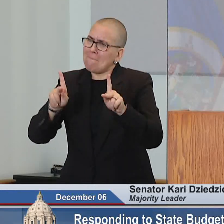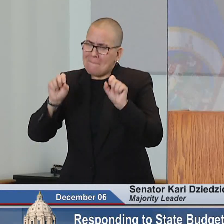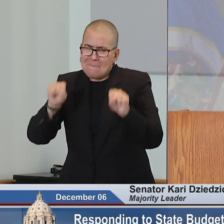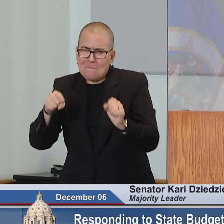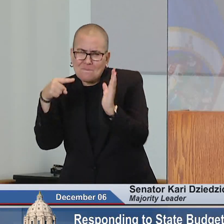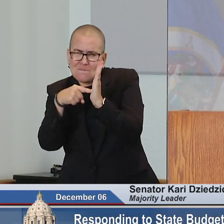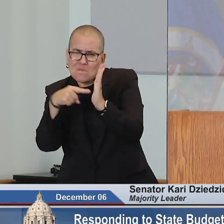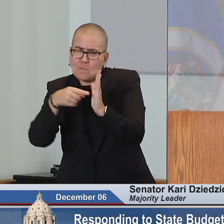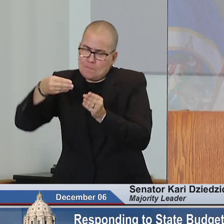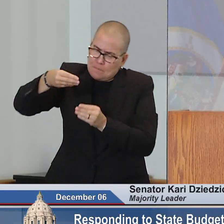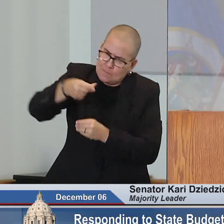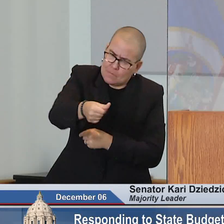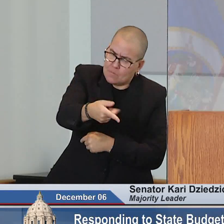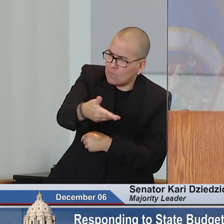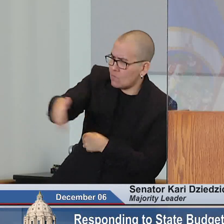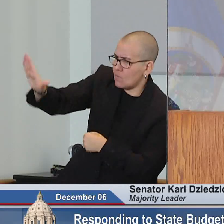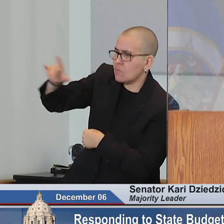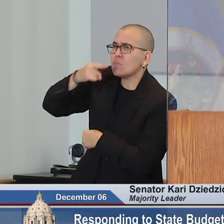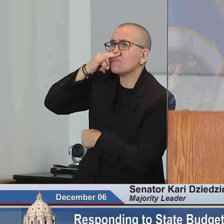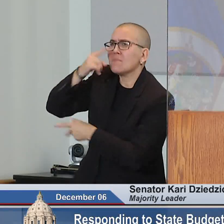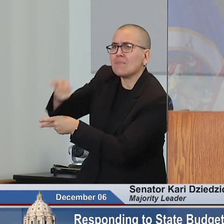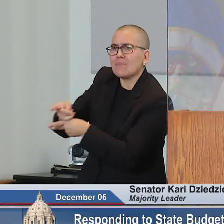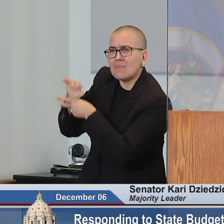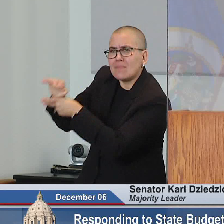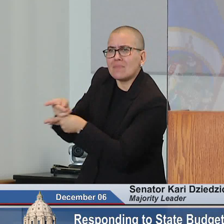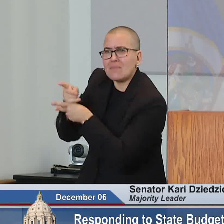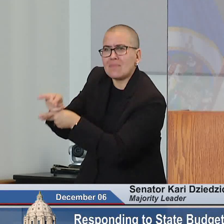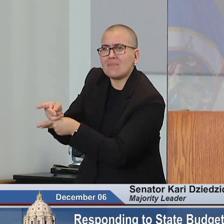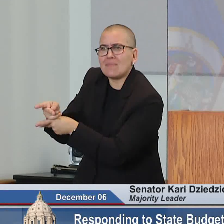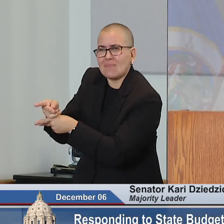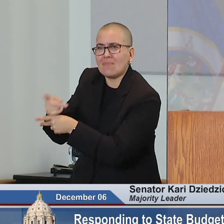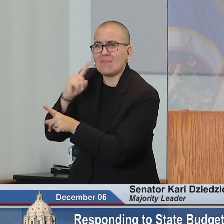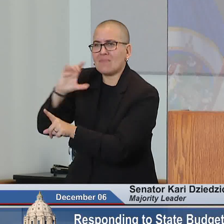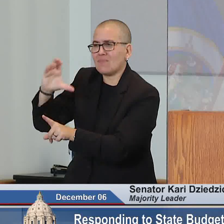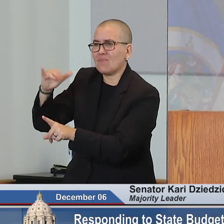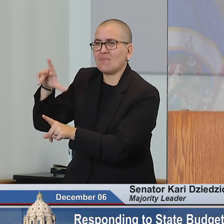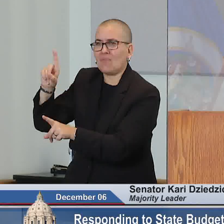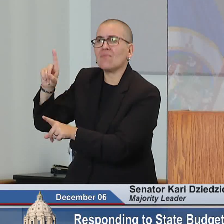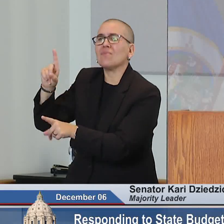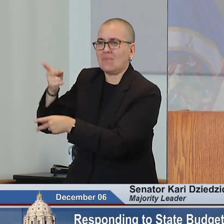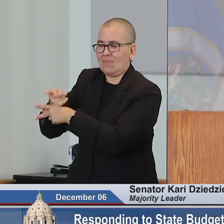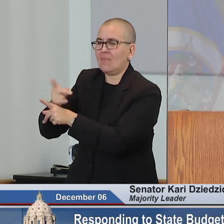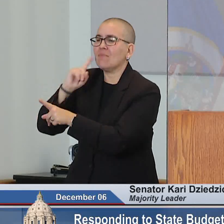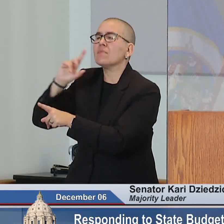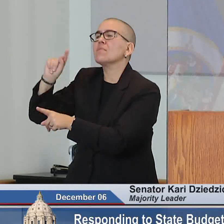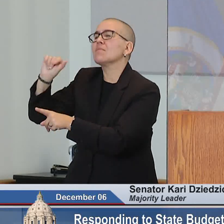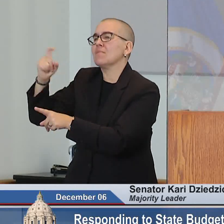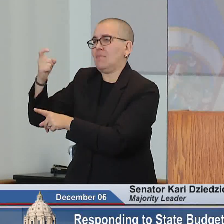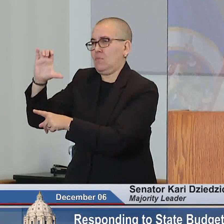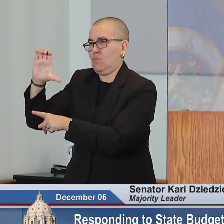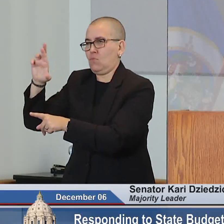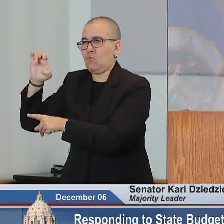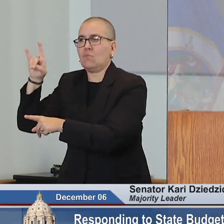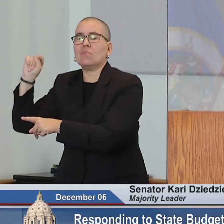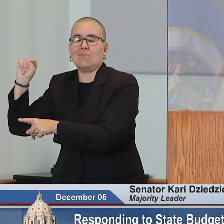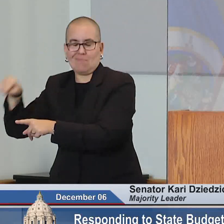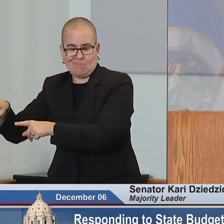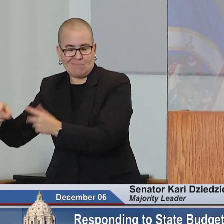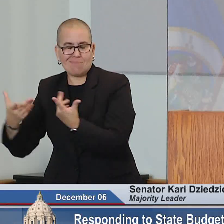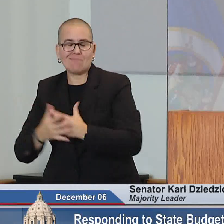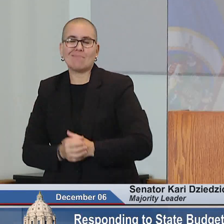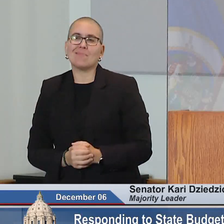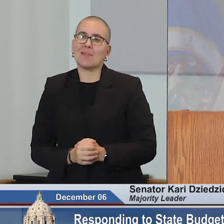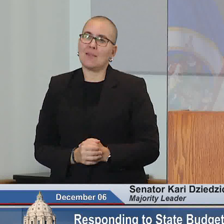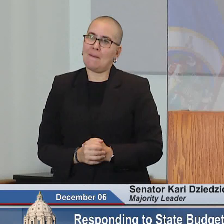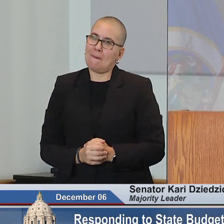There's been broad support on child care tax credit bills in the past. And then I thought